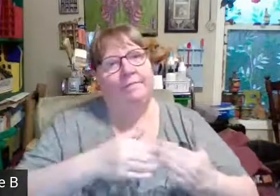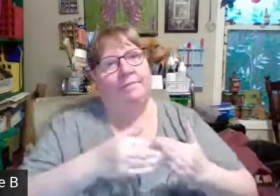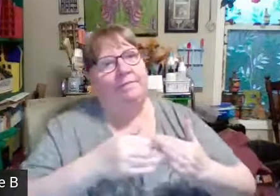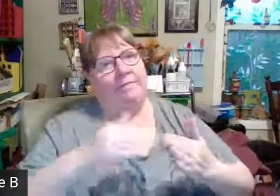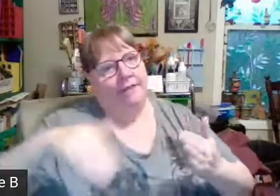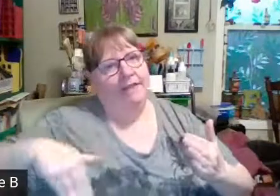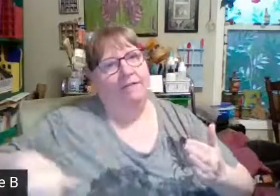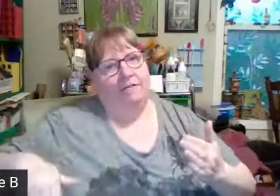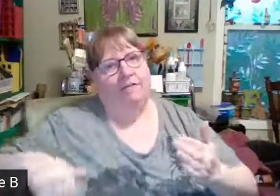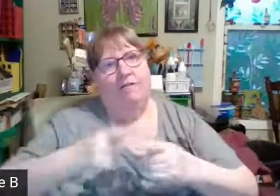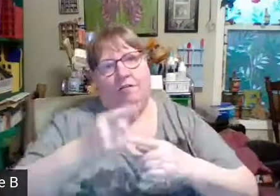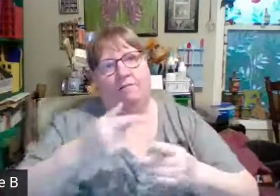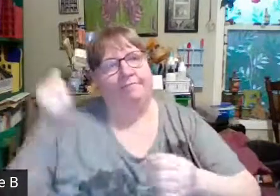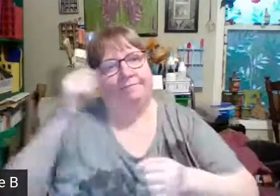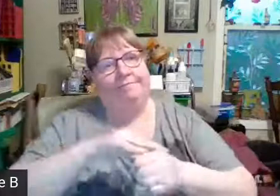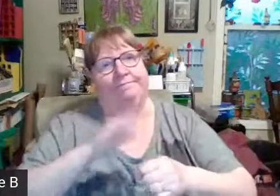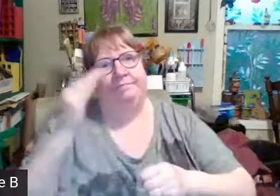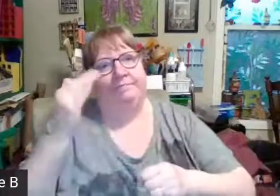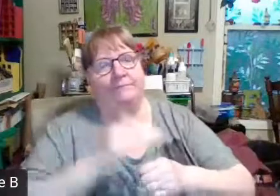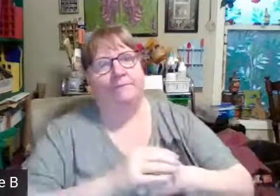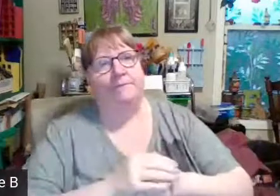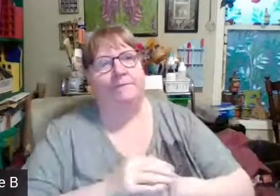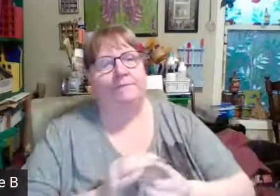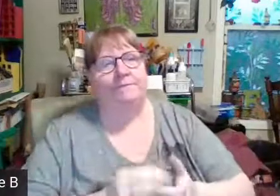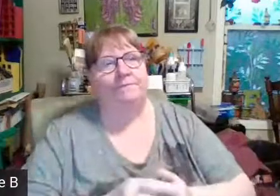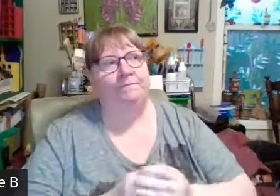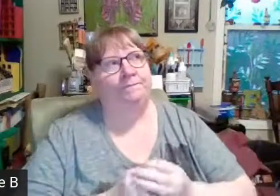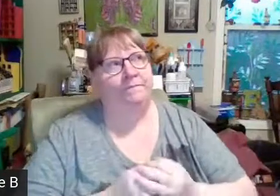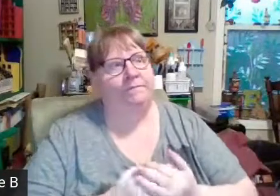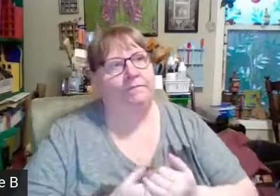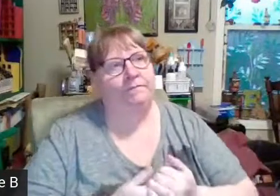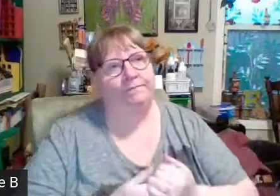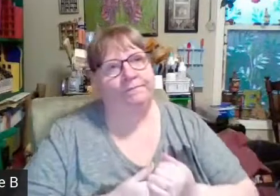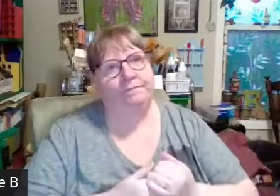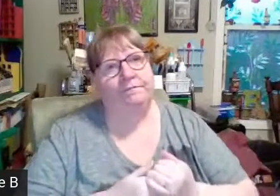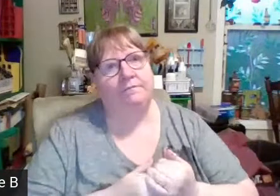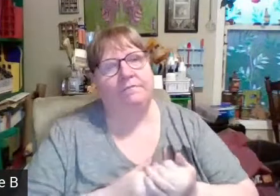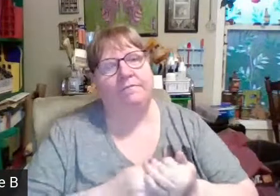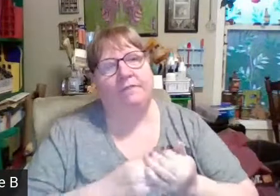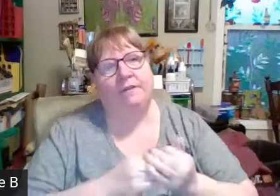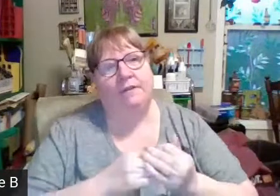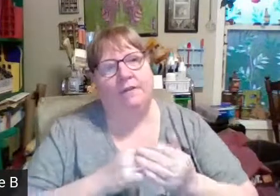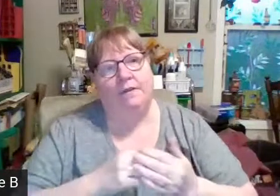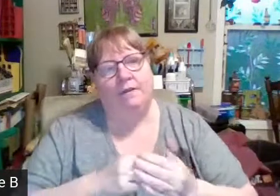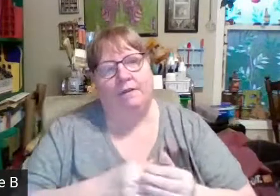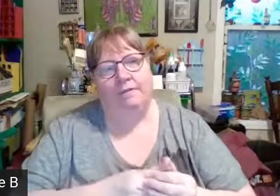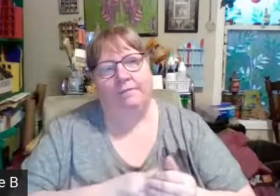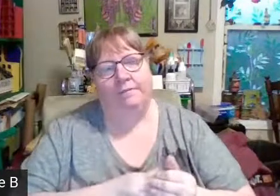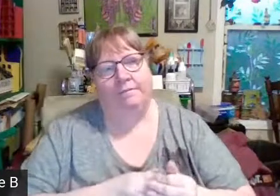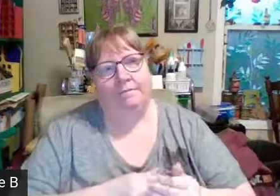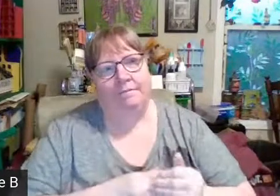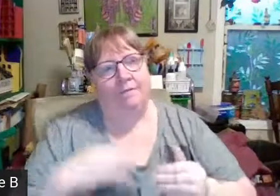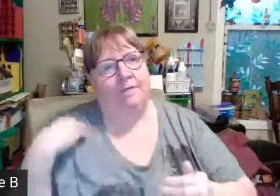Also on, we have a certain limit that we fill our bags, and